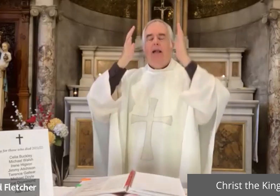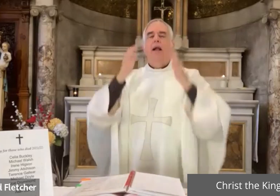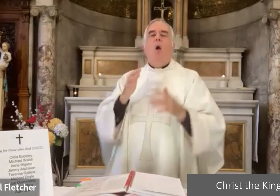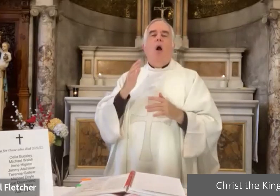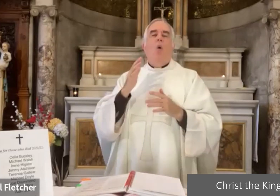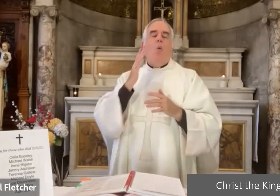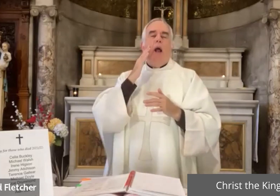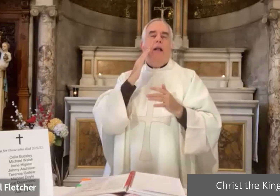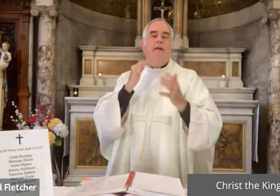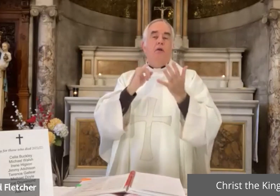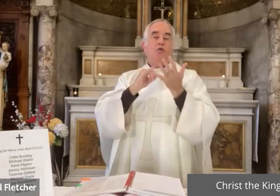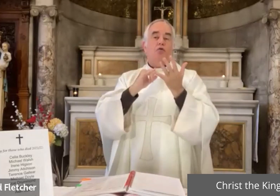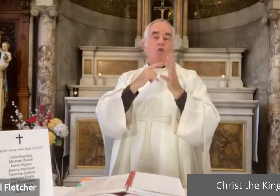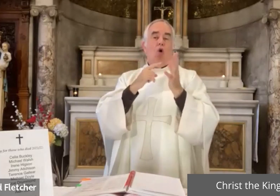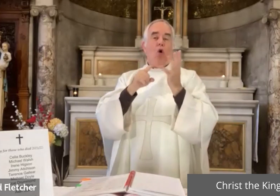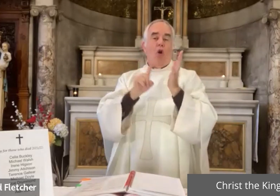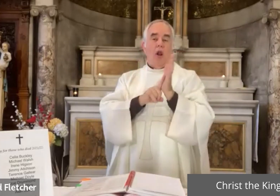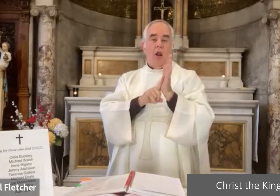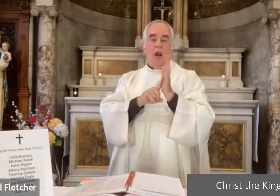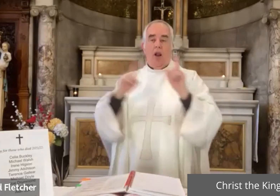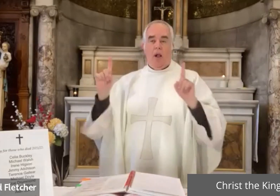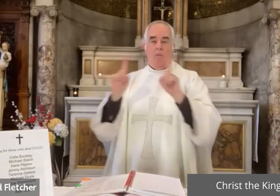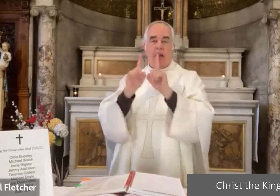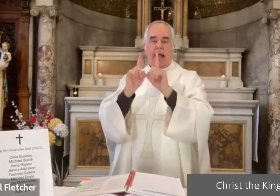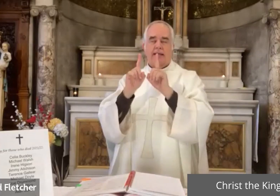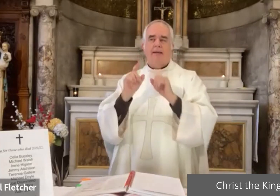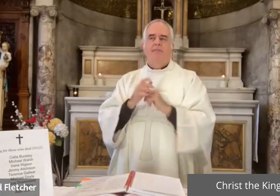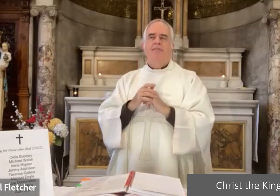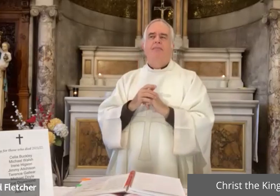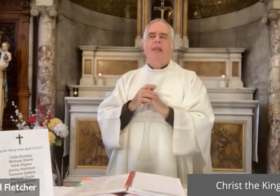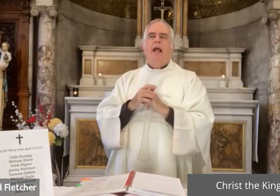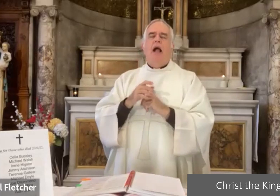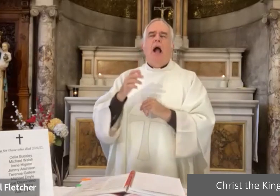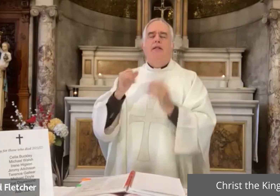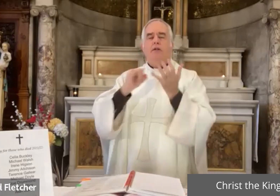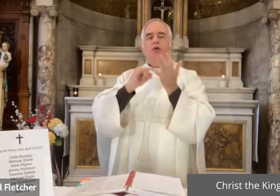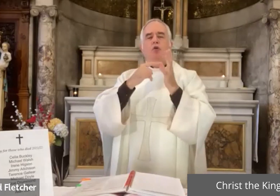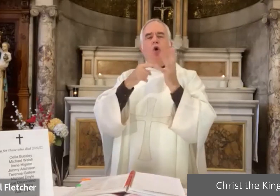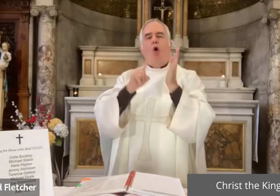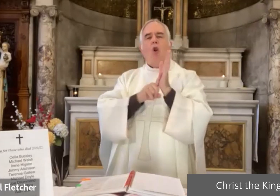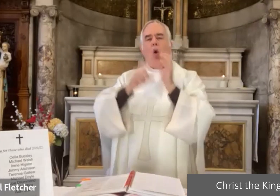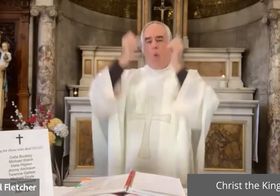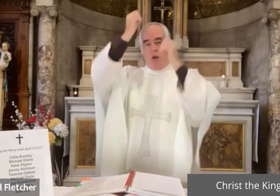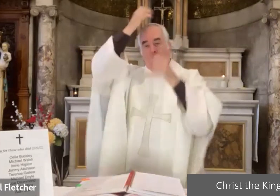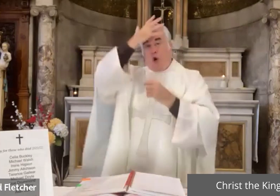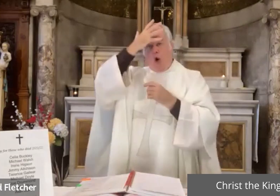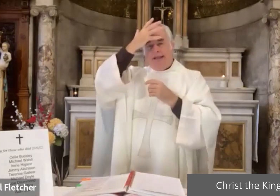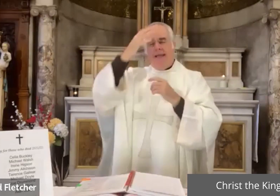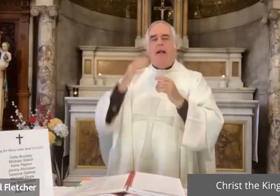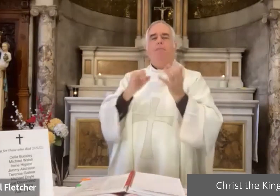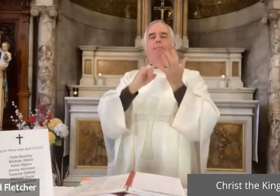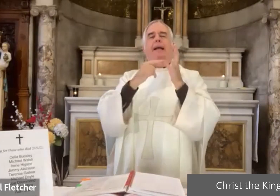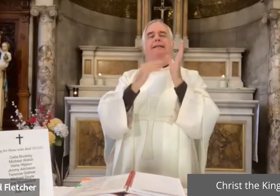king when Saul met. And Saul